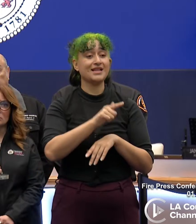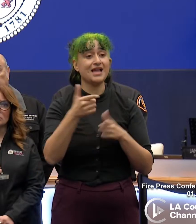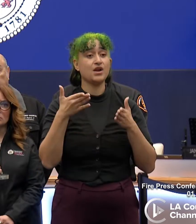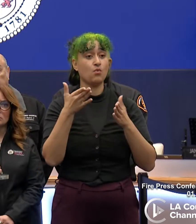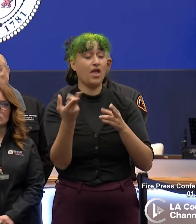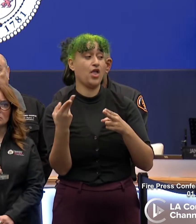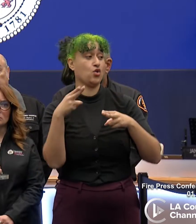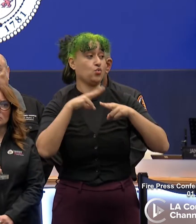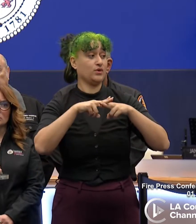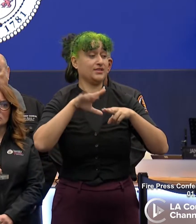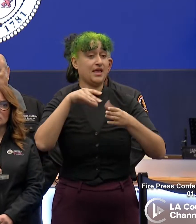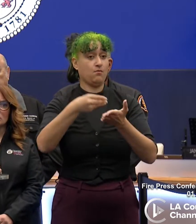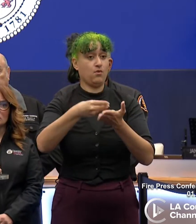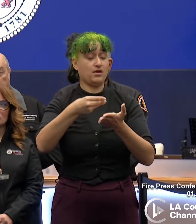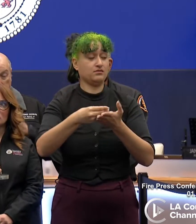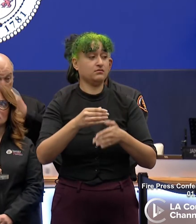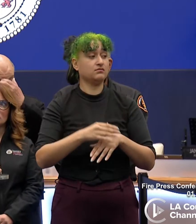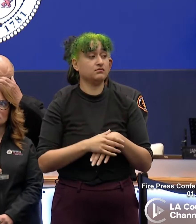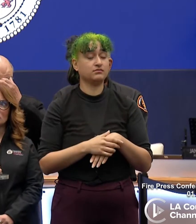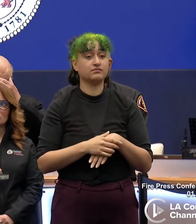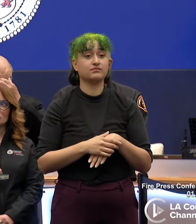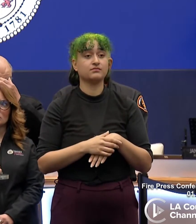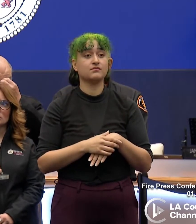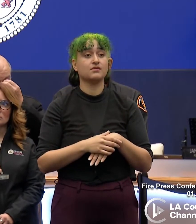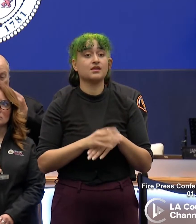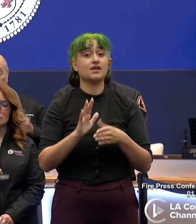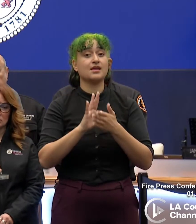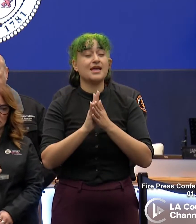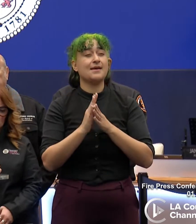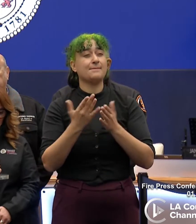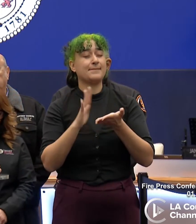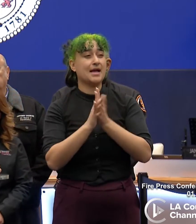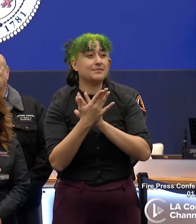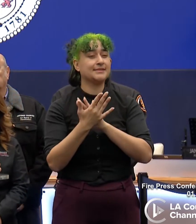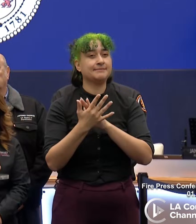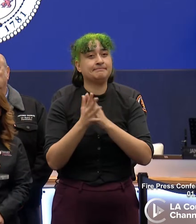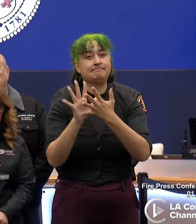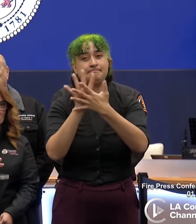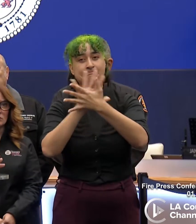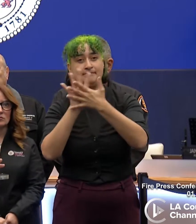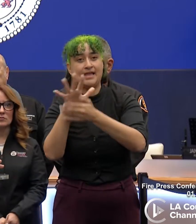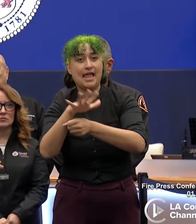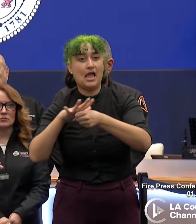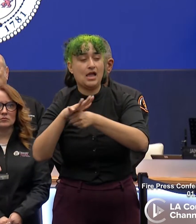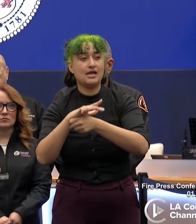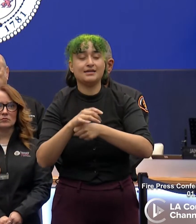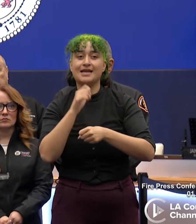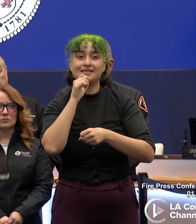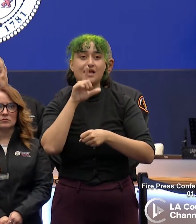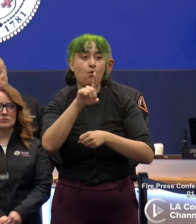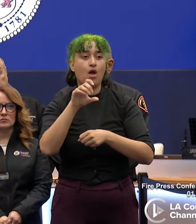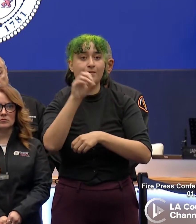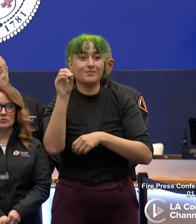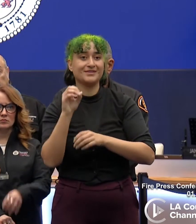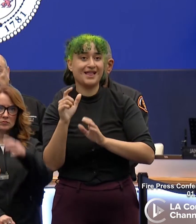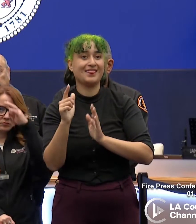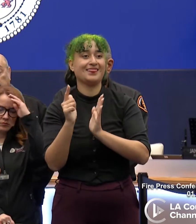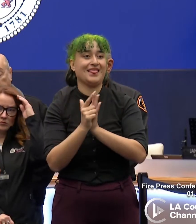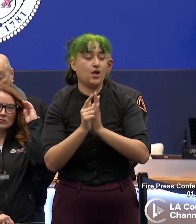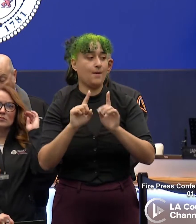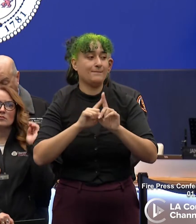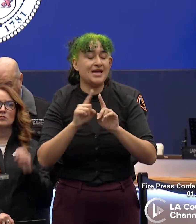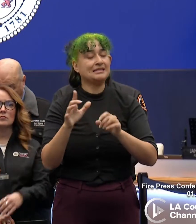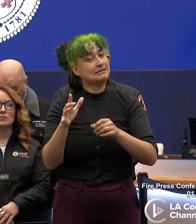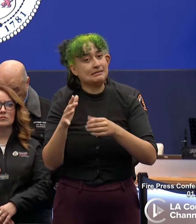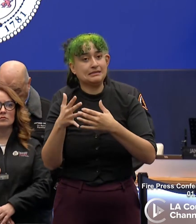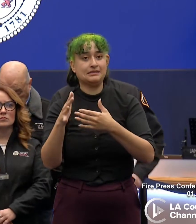way increase that price, then it falls in a gray area. I don't want to say it is 100% legal, but it is a gray